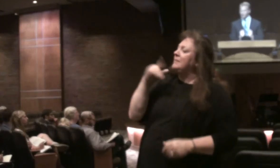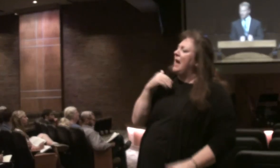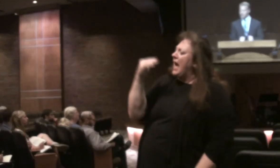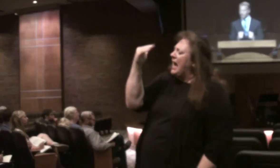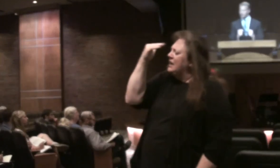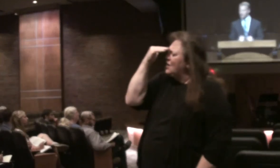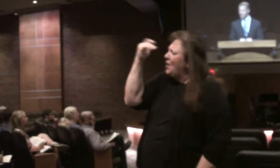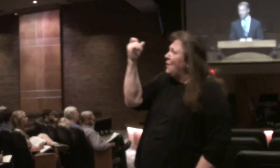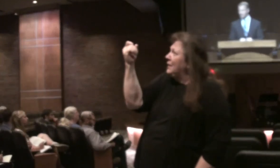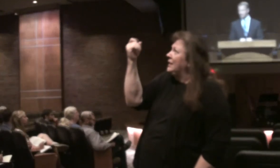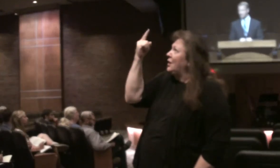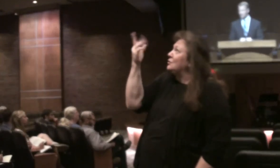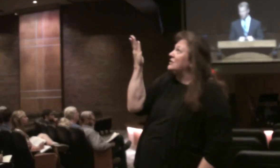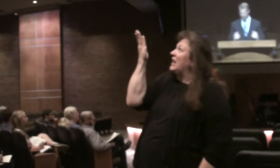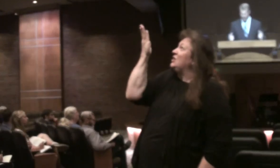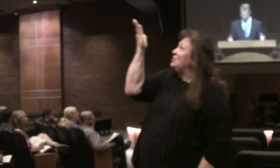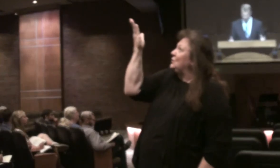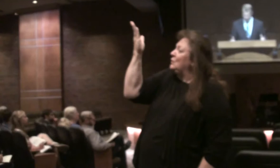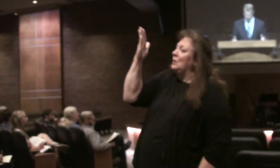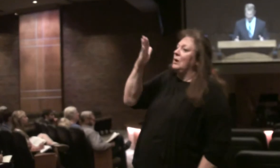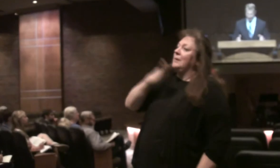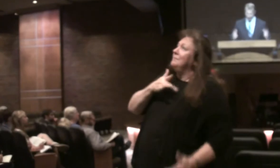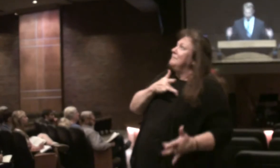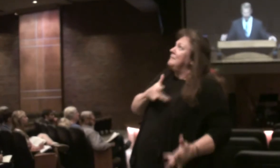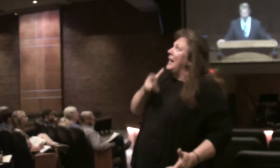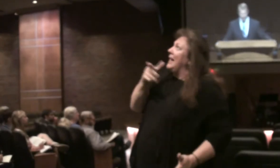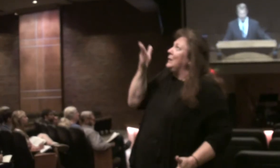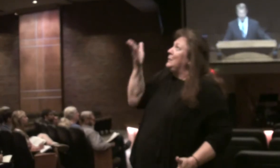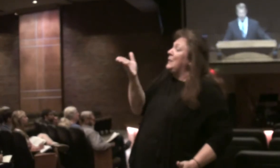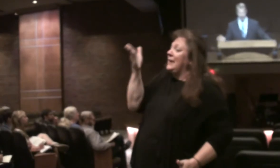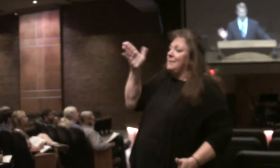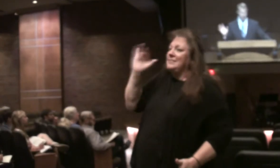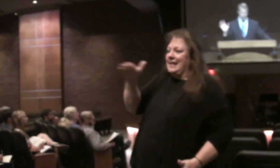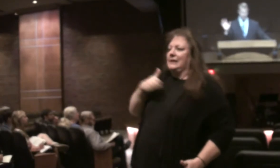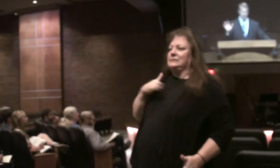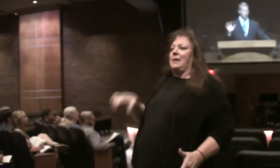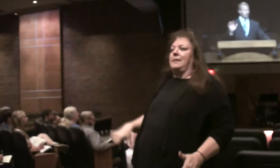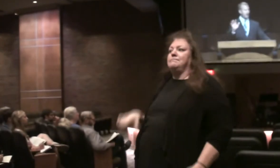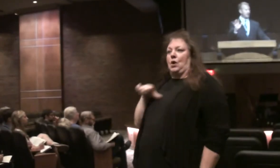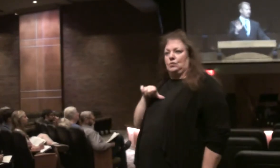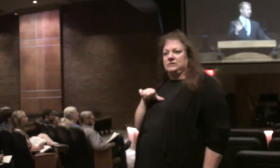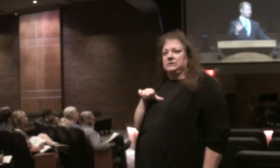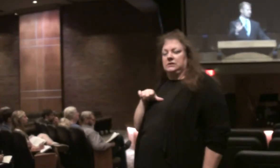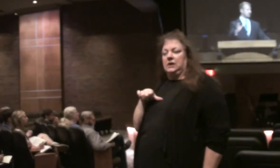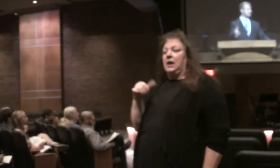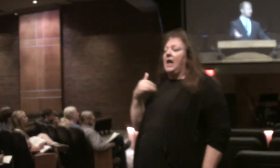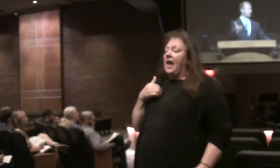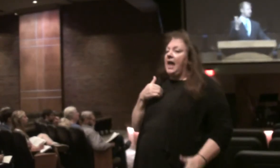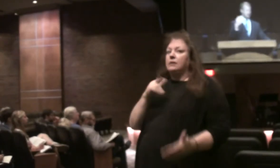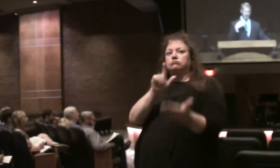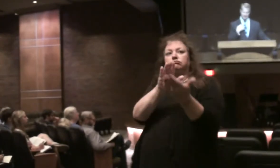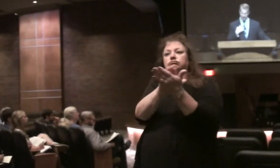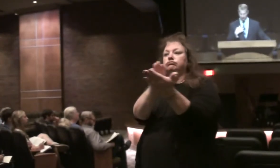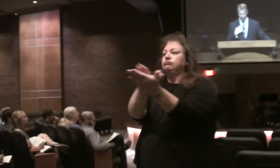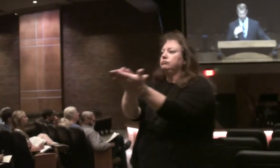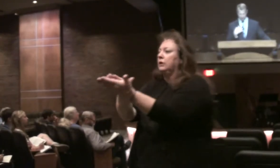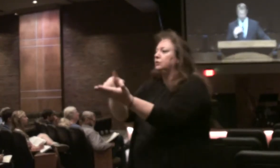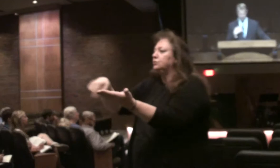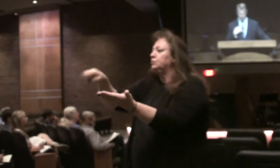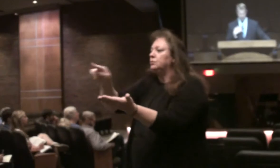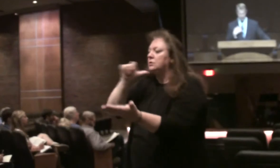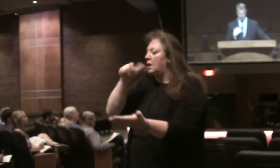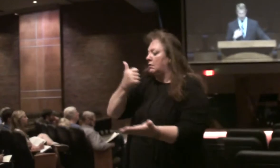knows and understands me, my character. That's where our boast is. And there's a sense we brag on others. We exalt others, not self.